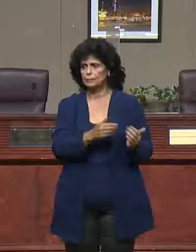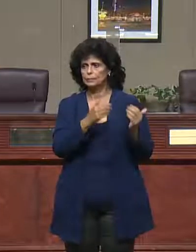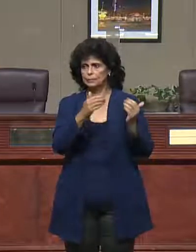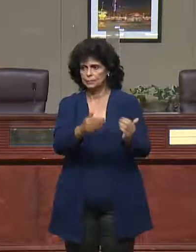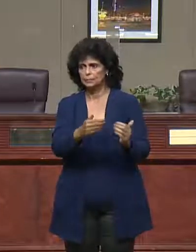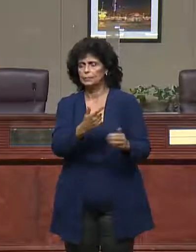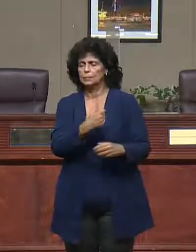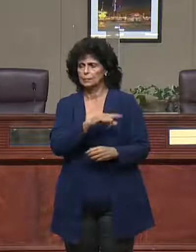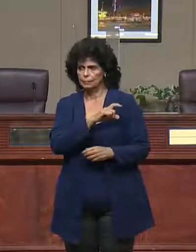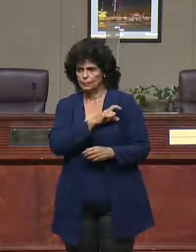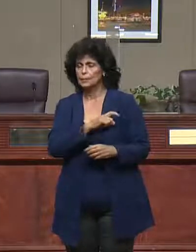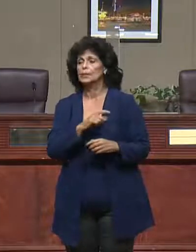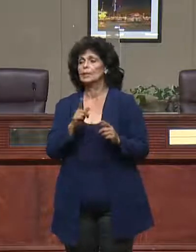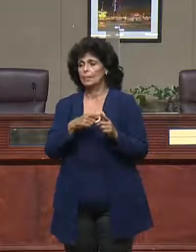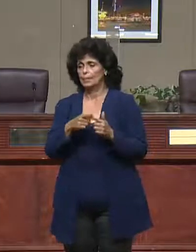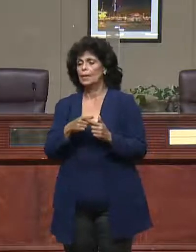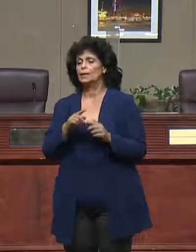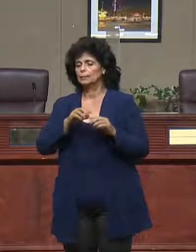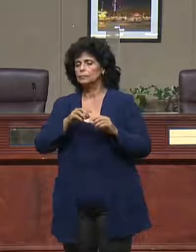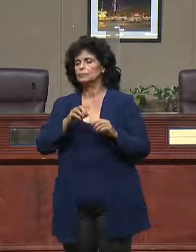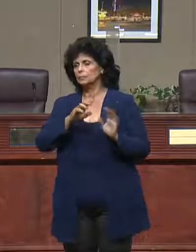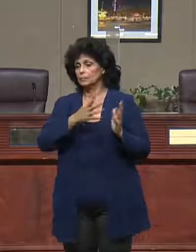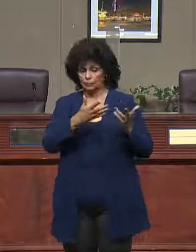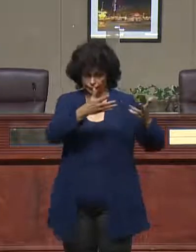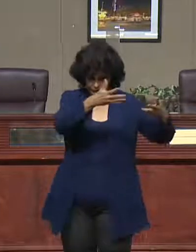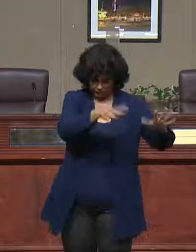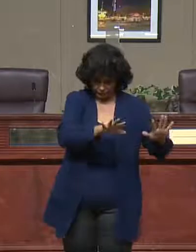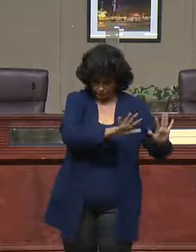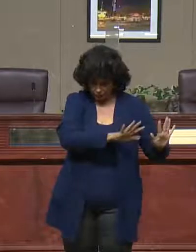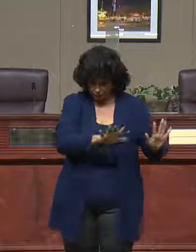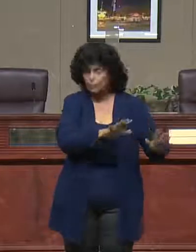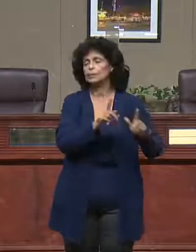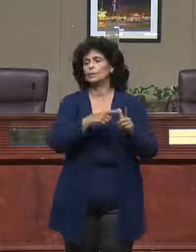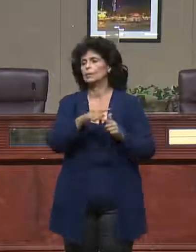aggressively to other groups in the community.